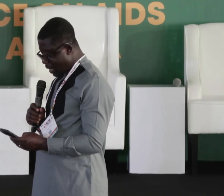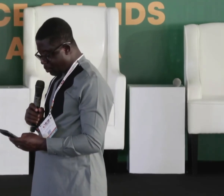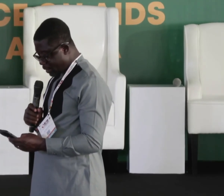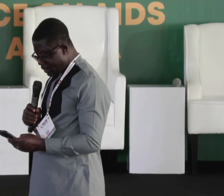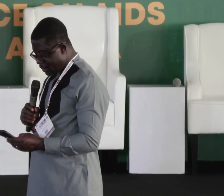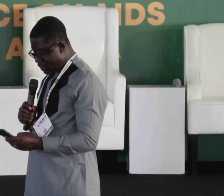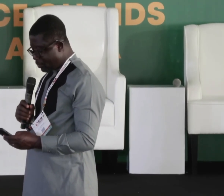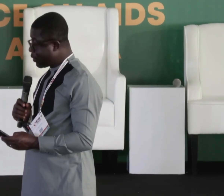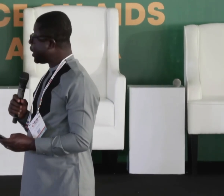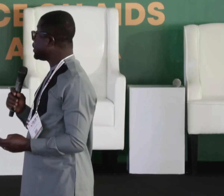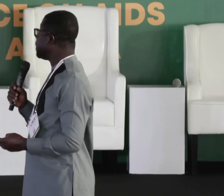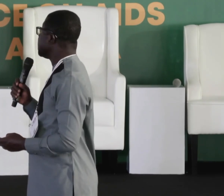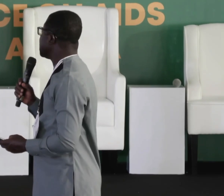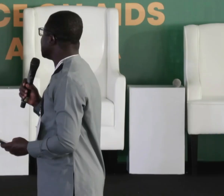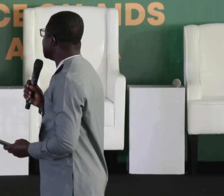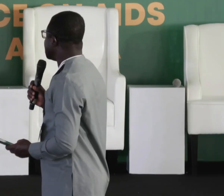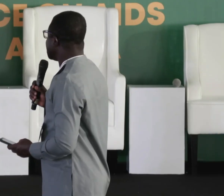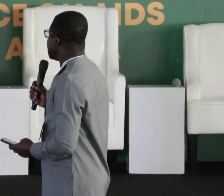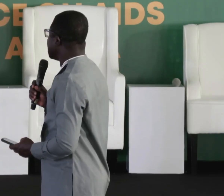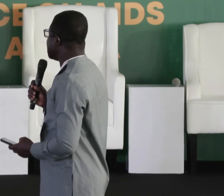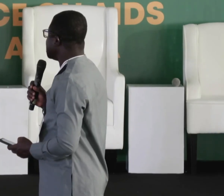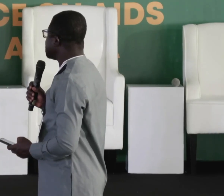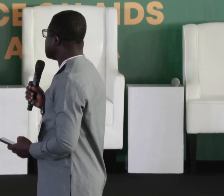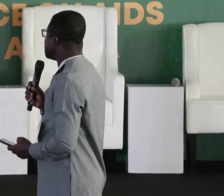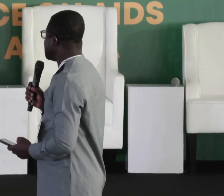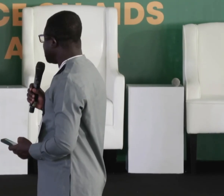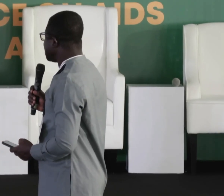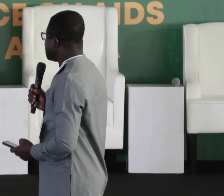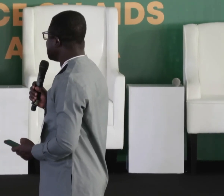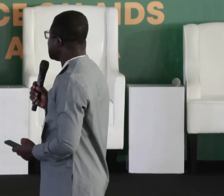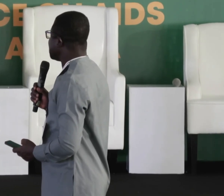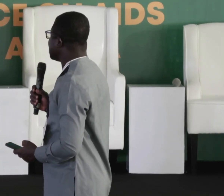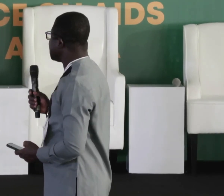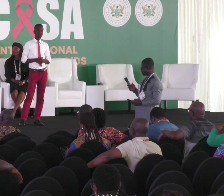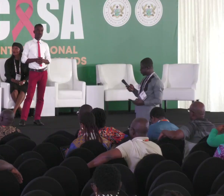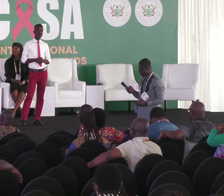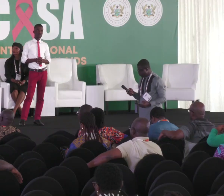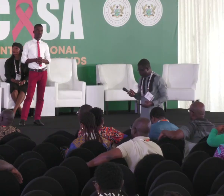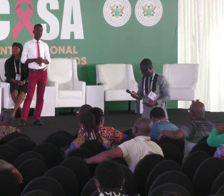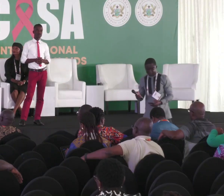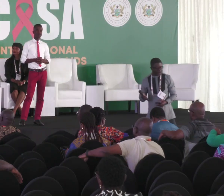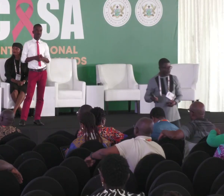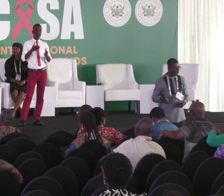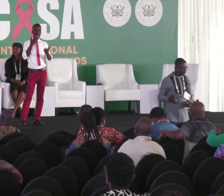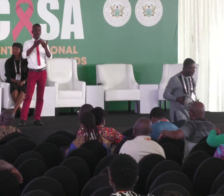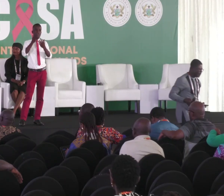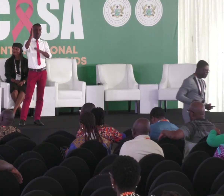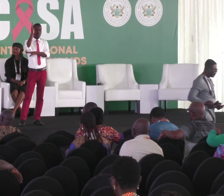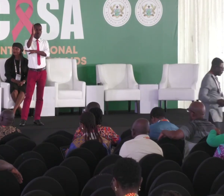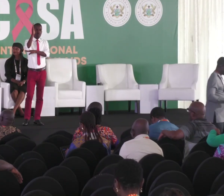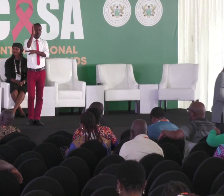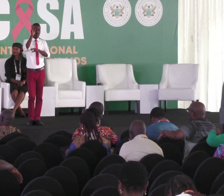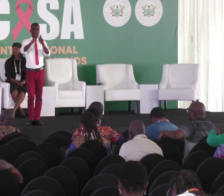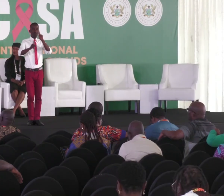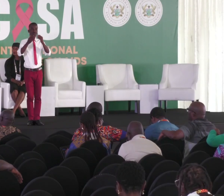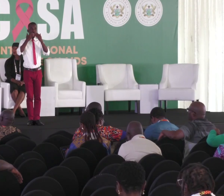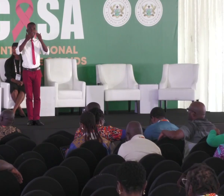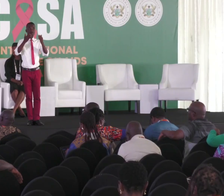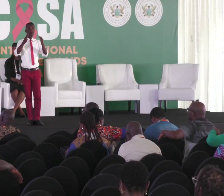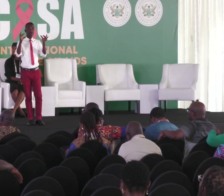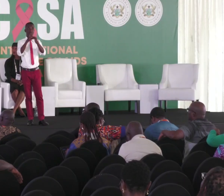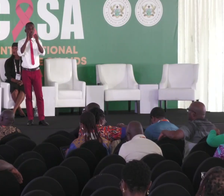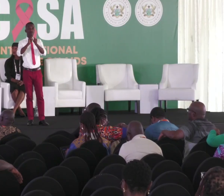by a person living with HIV in Nigeria. So over to you. Good afternoon, everyone, and thank you for joining us